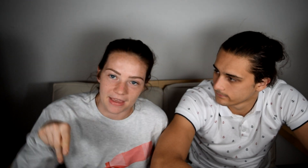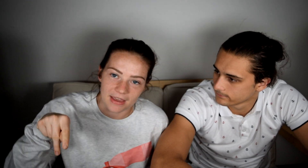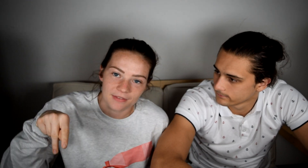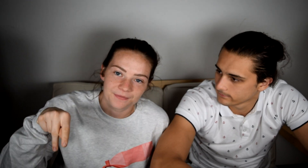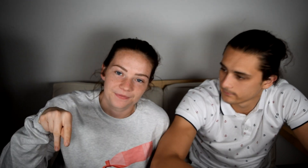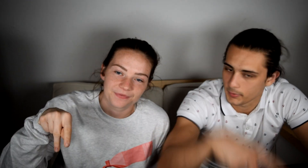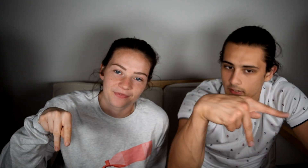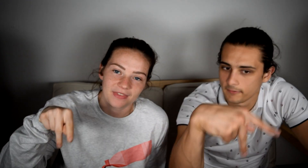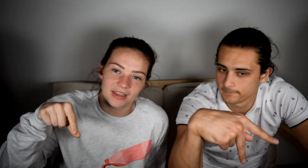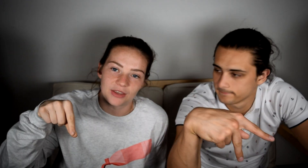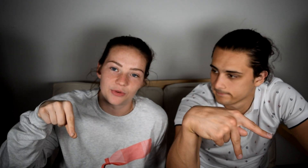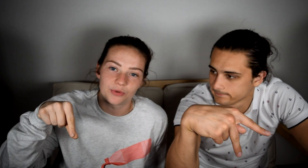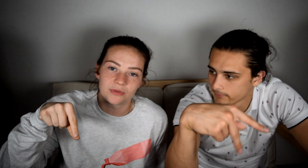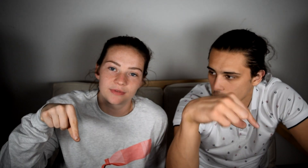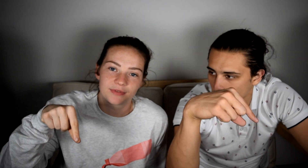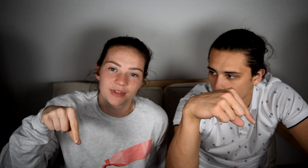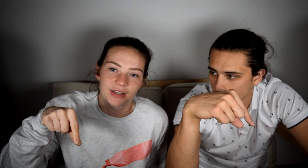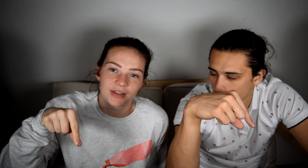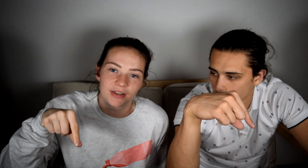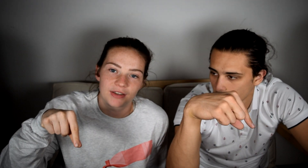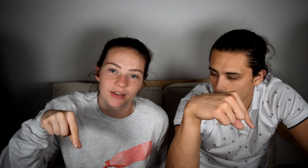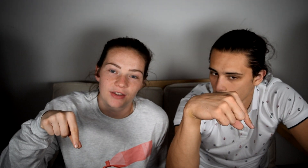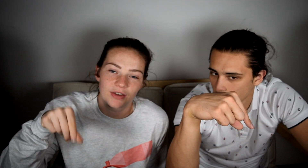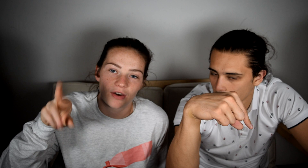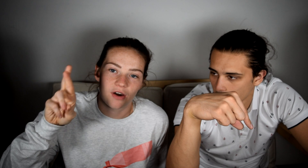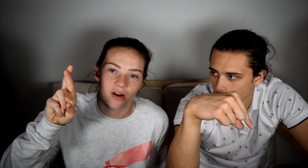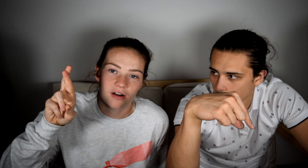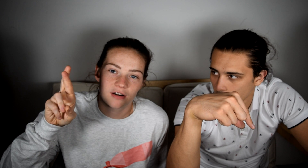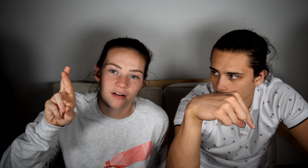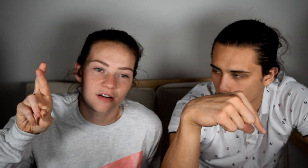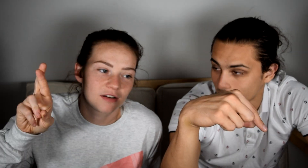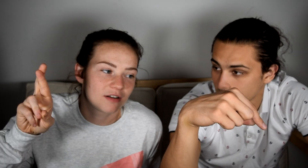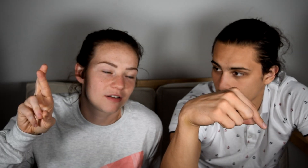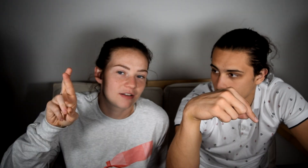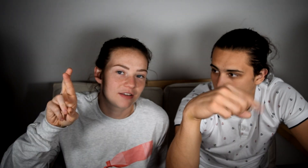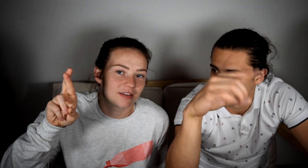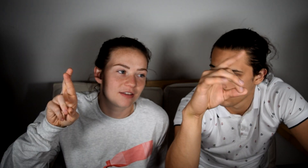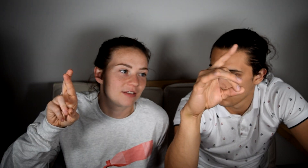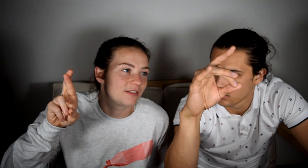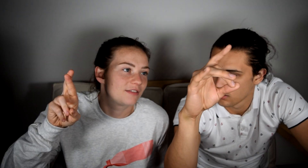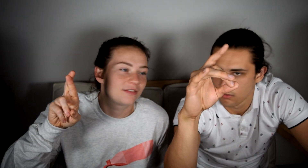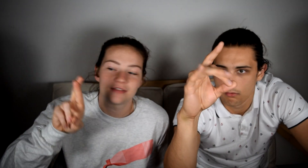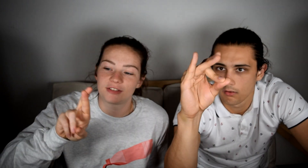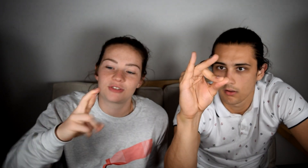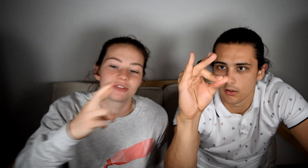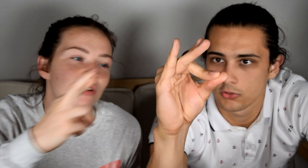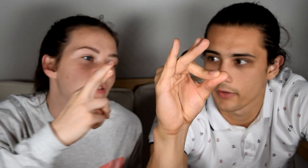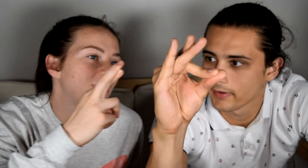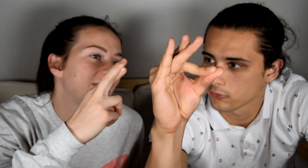P. P. Q. Q. R. What? Do you just cross You have your- an